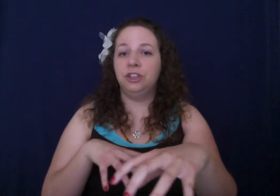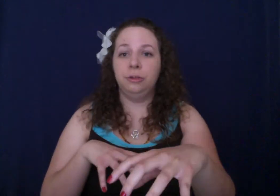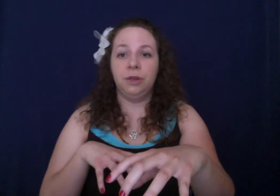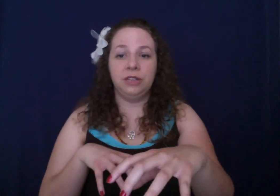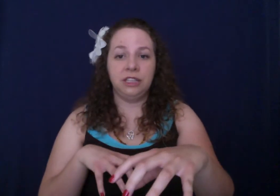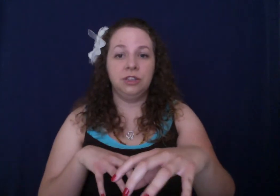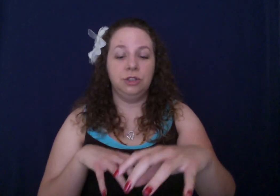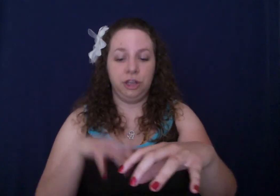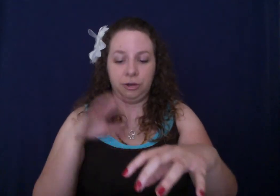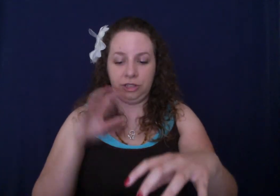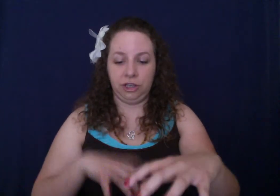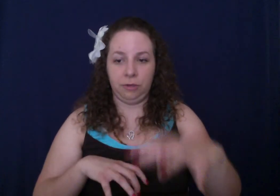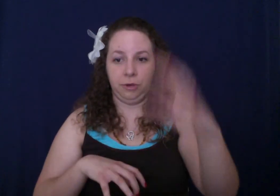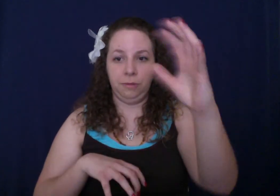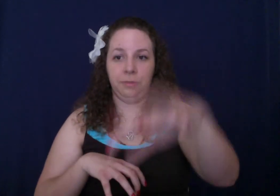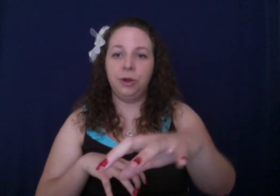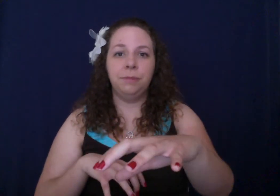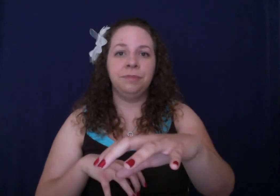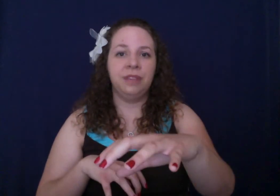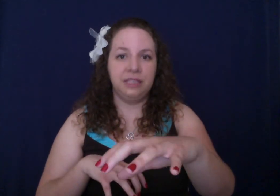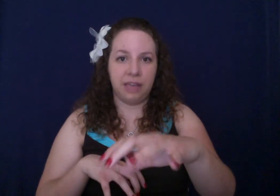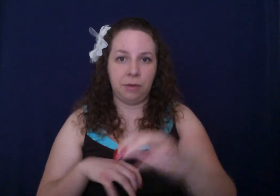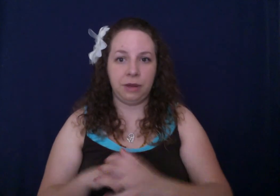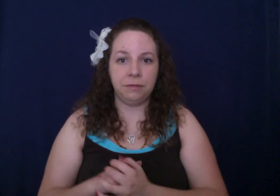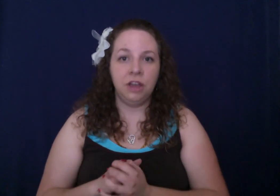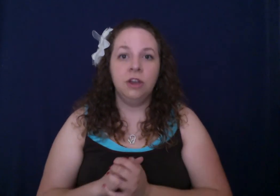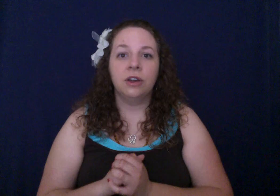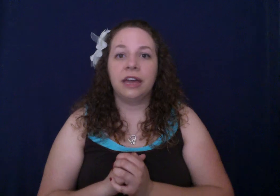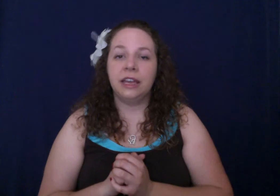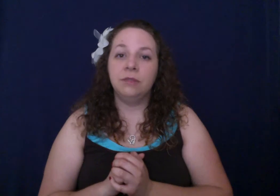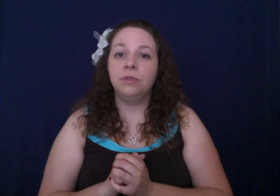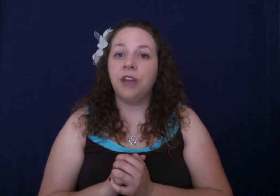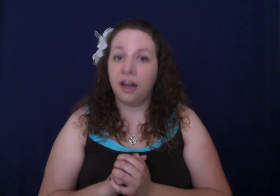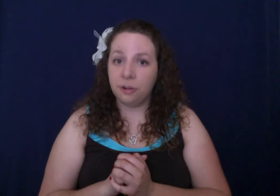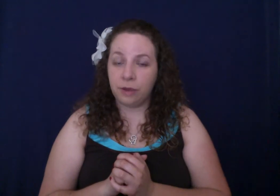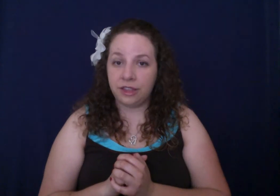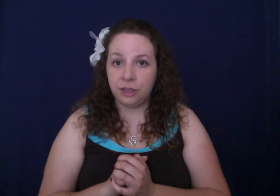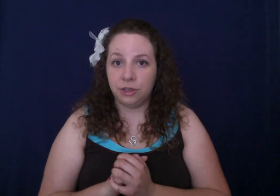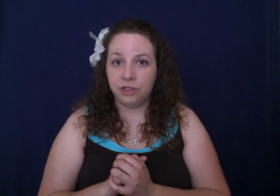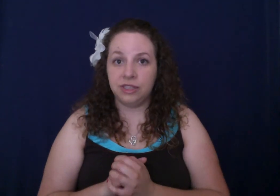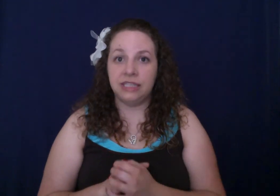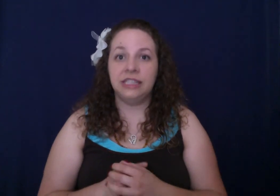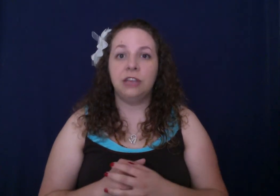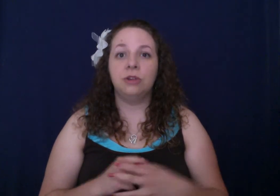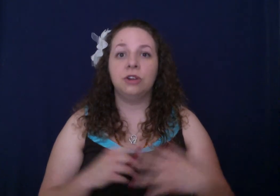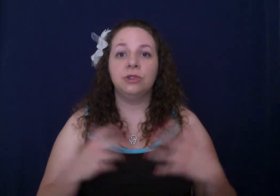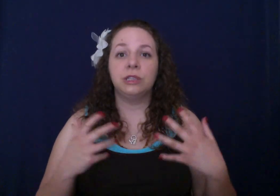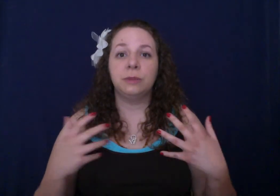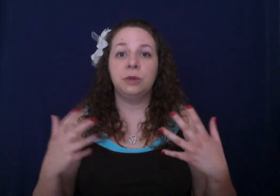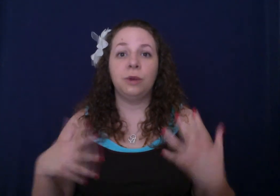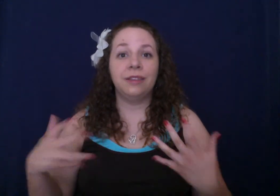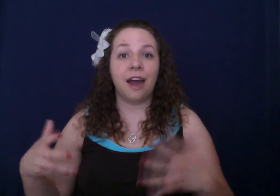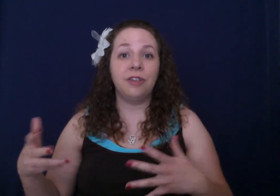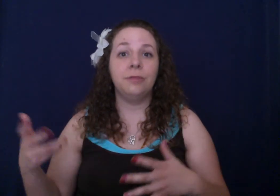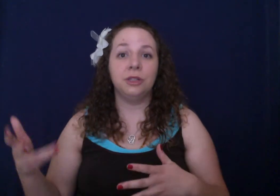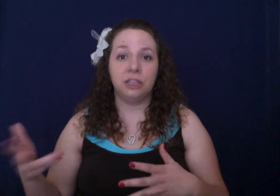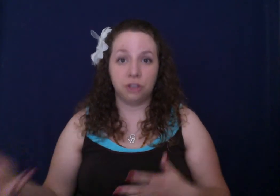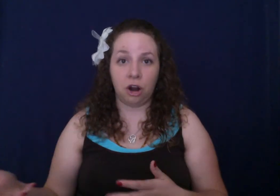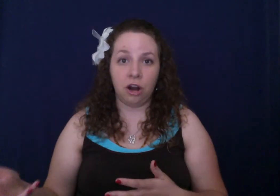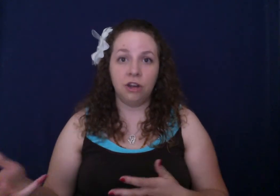two buildings, so you're going to go boom, boom, it's that one. Okay, the other way that you can do this is that you can also explain where the other buildings are so